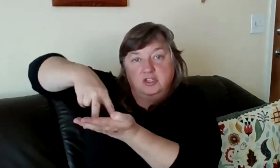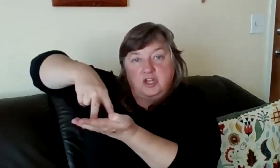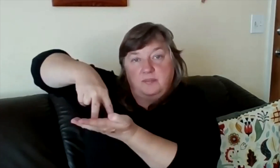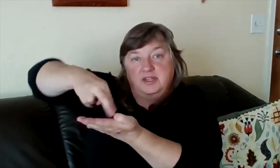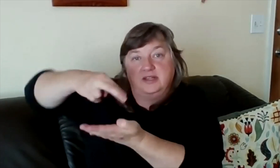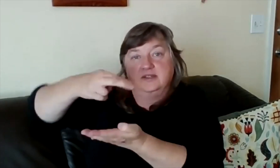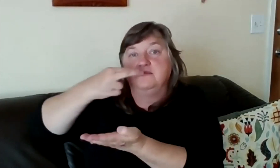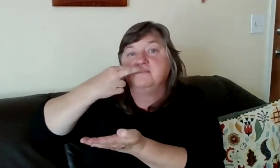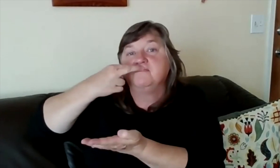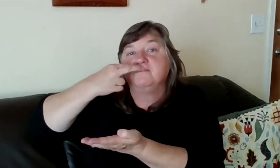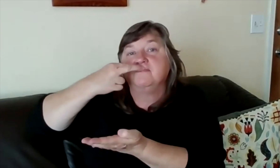chopsticks,